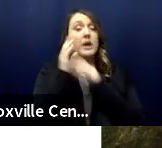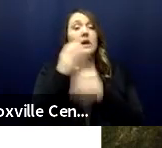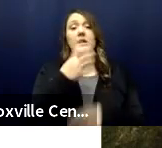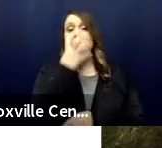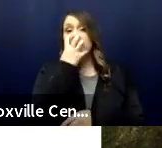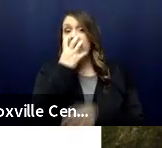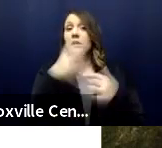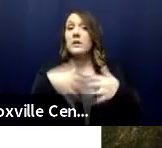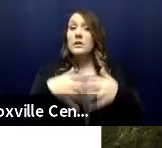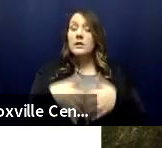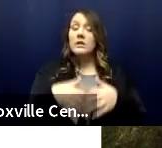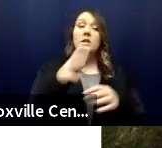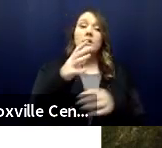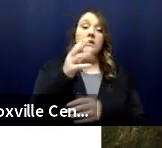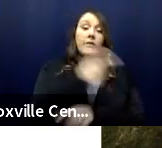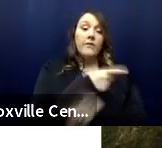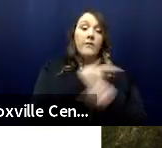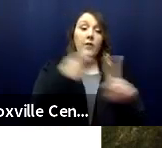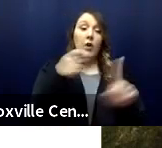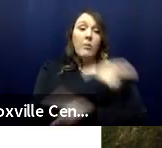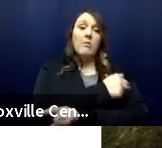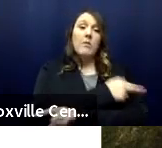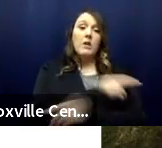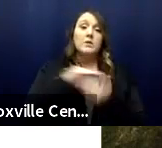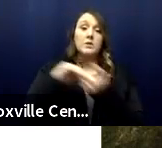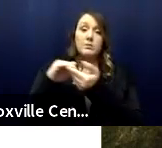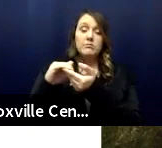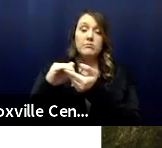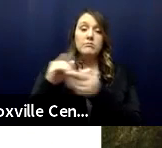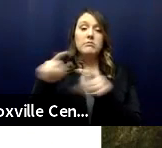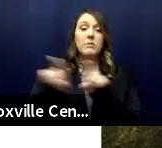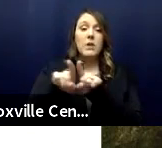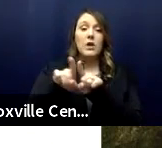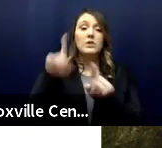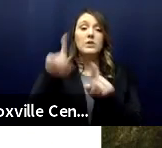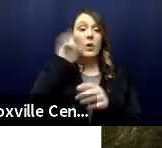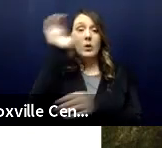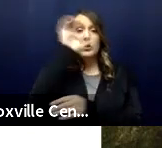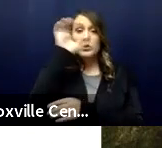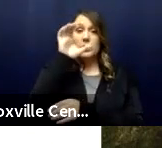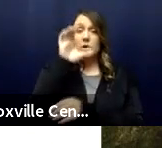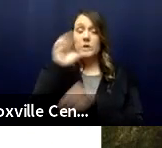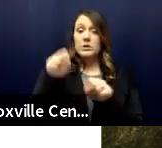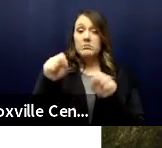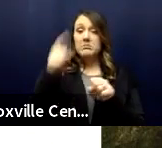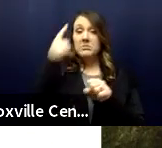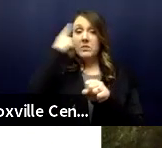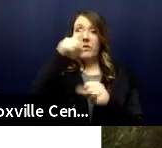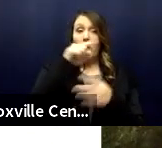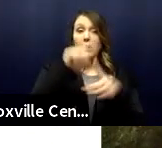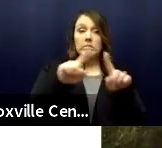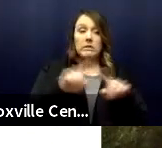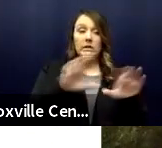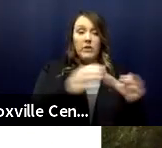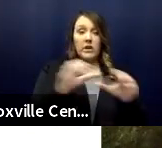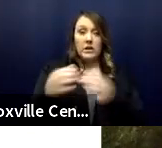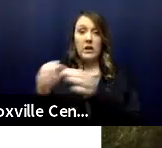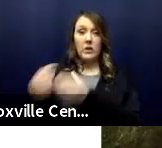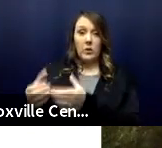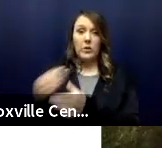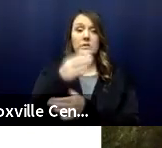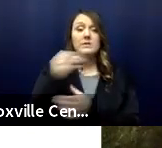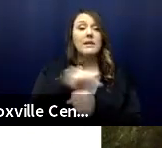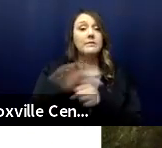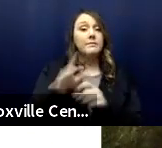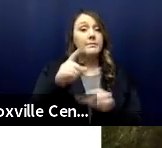hospital partners. It also shows the additional surge capacity for these categories, as well as the COVID positive patients